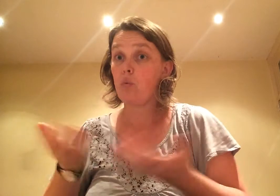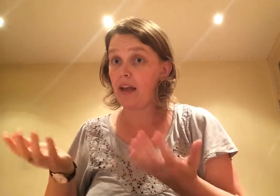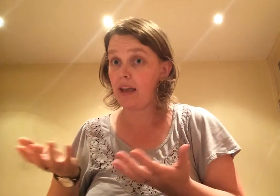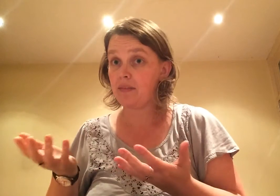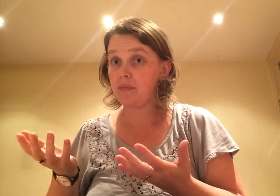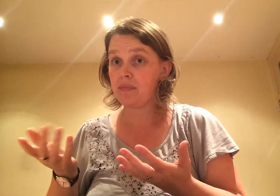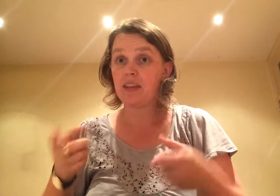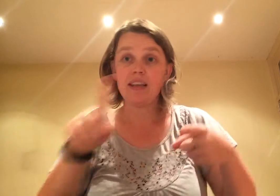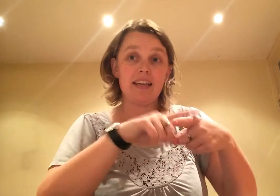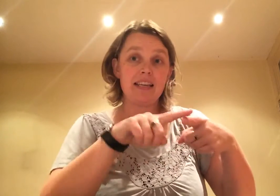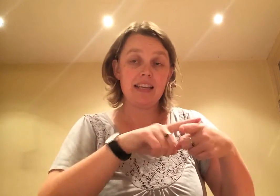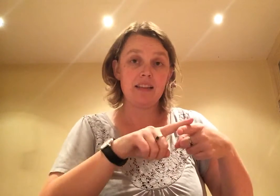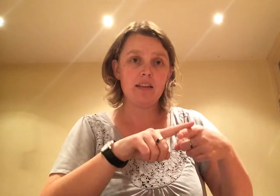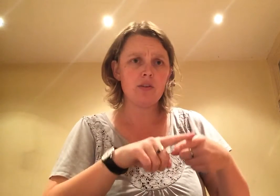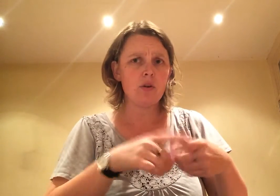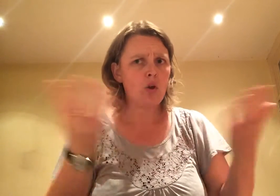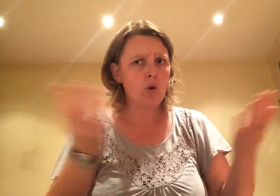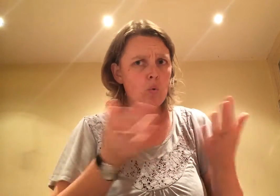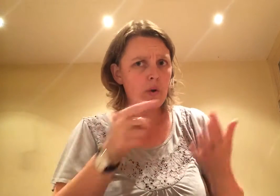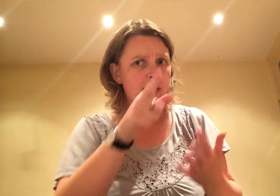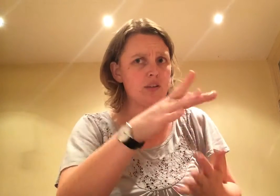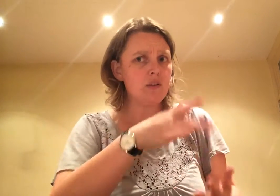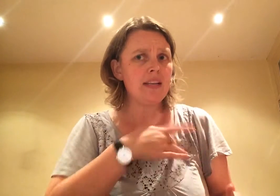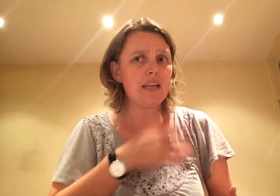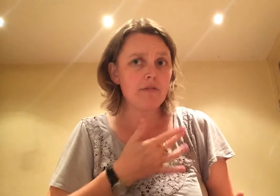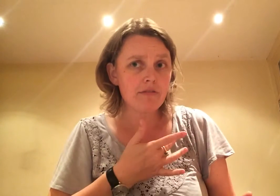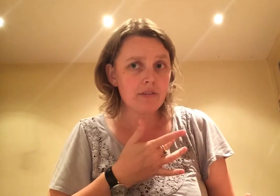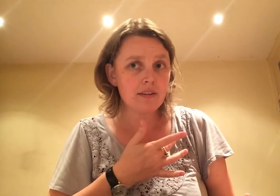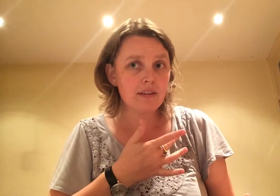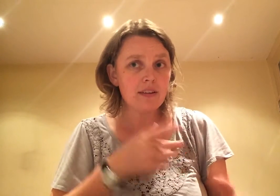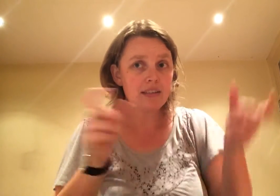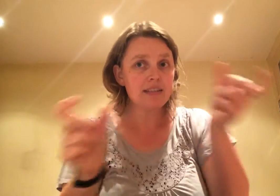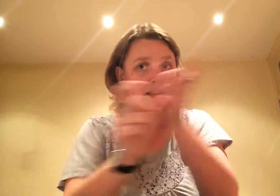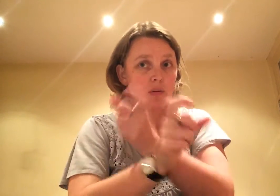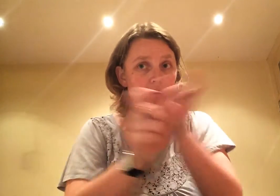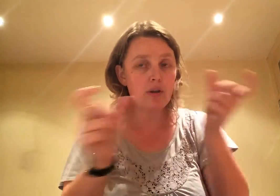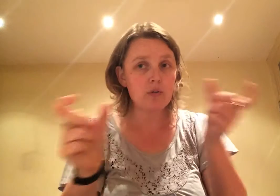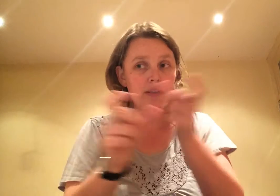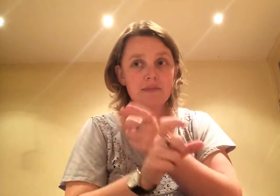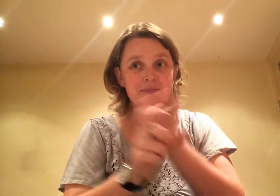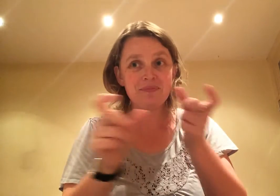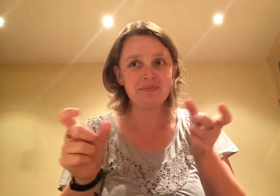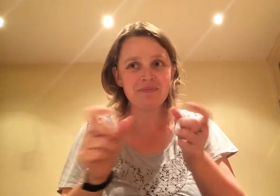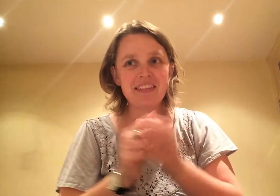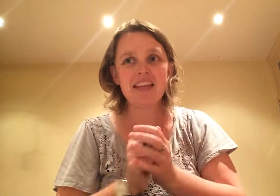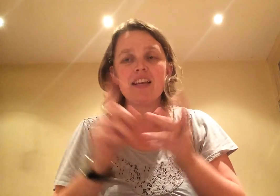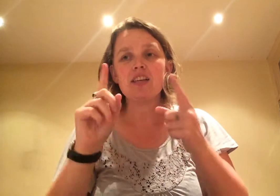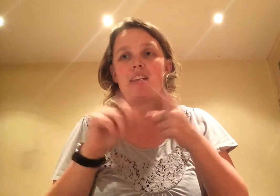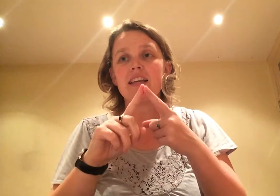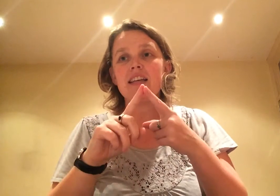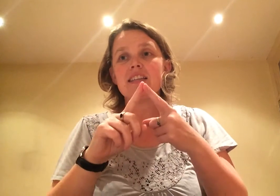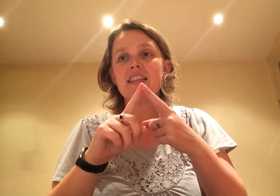where? In English, where do you live? See, it's the word order. Okay, so